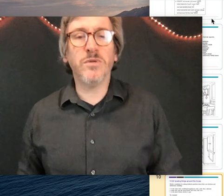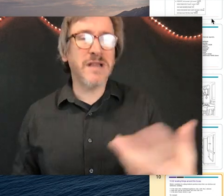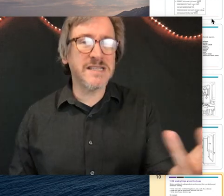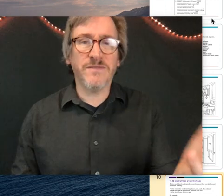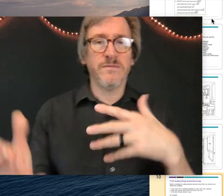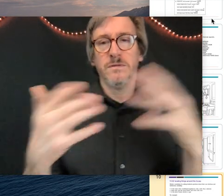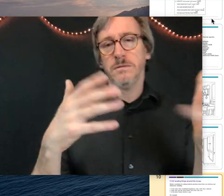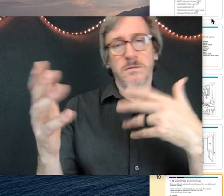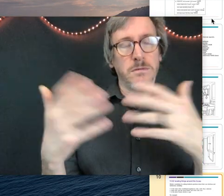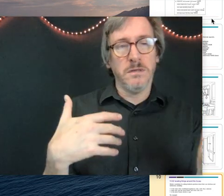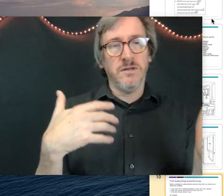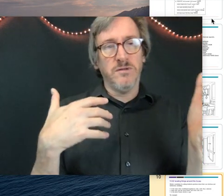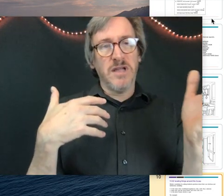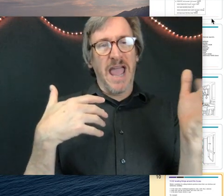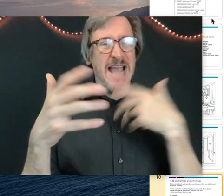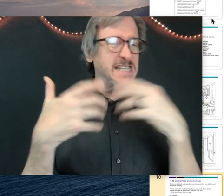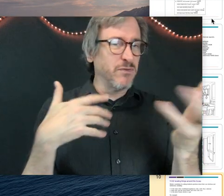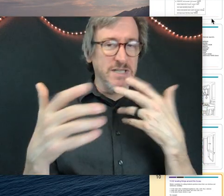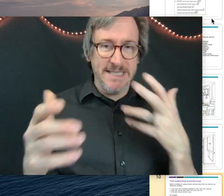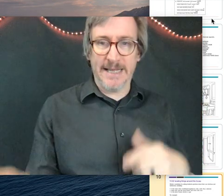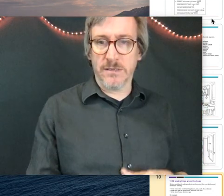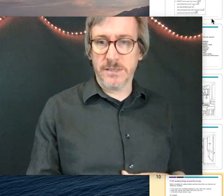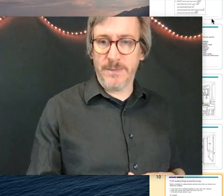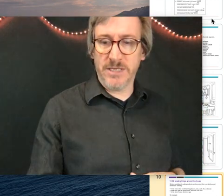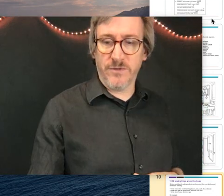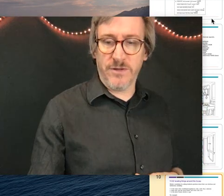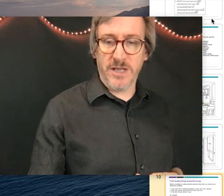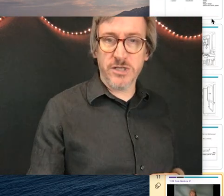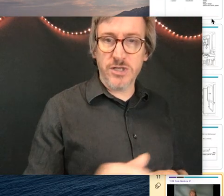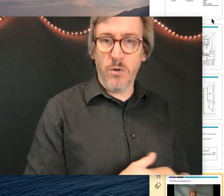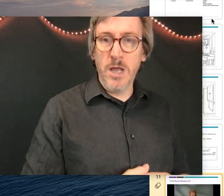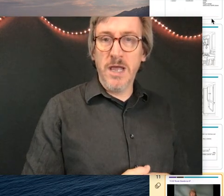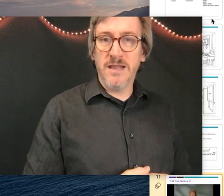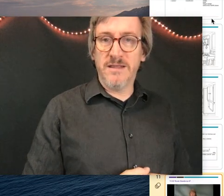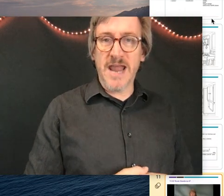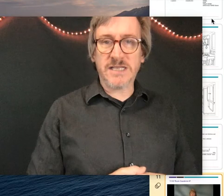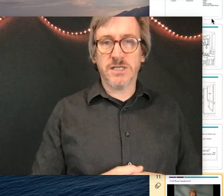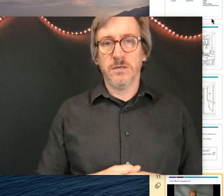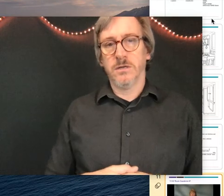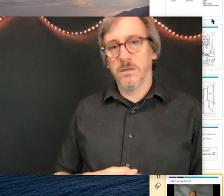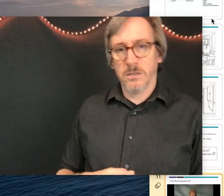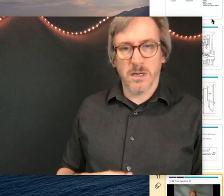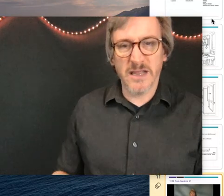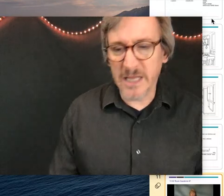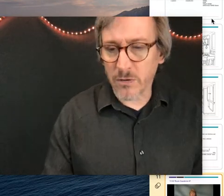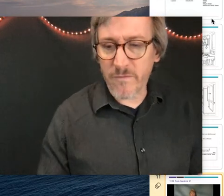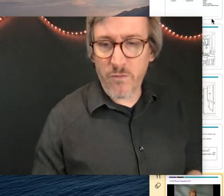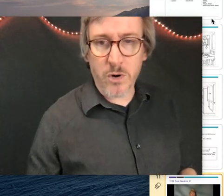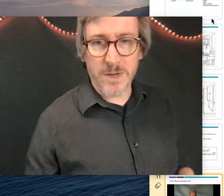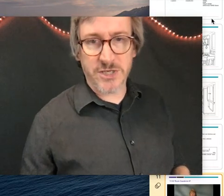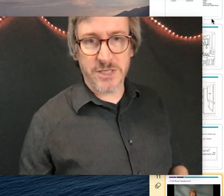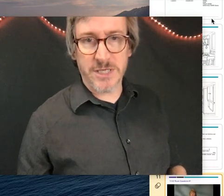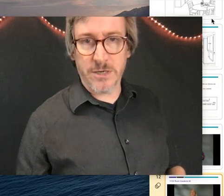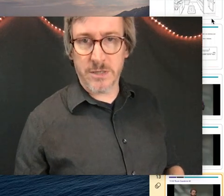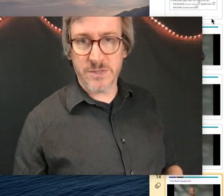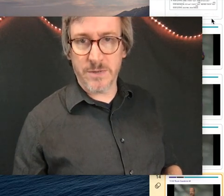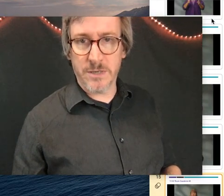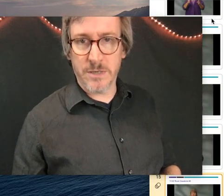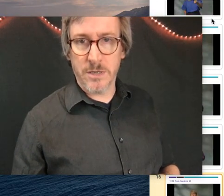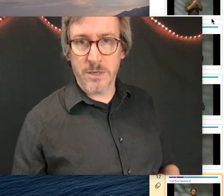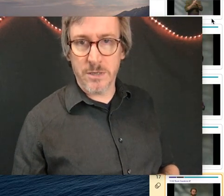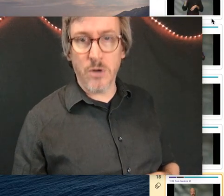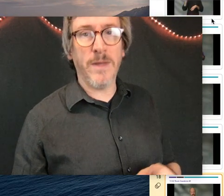So lots of asking for details about different things. So the next, I think there are four questions here. This